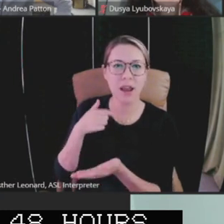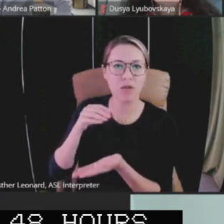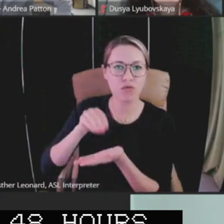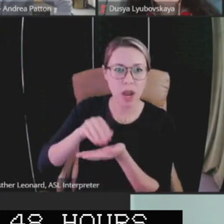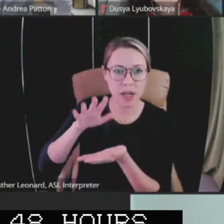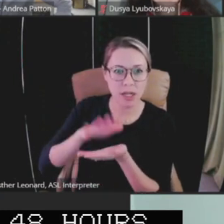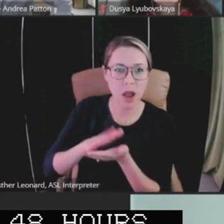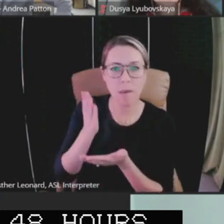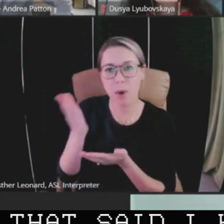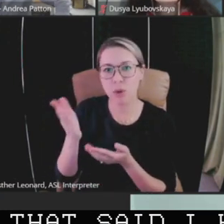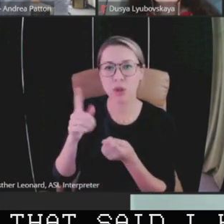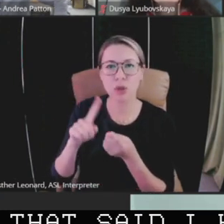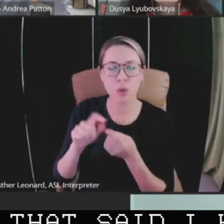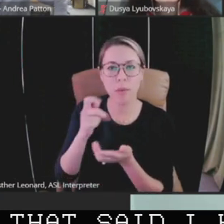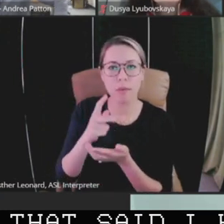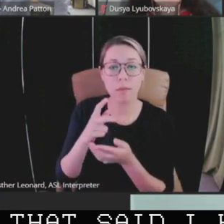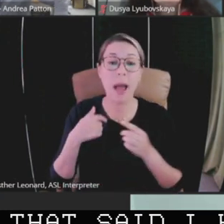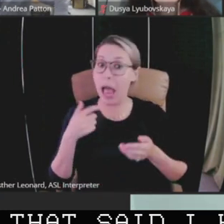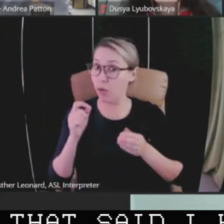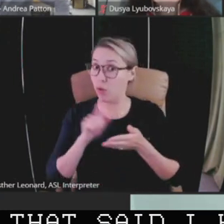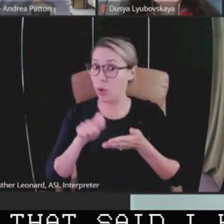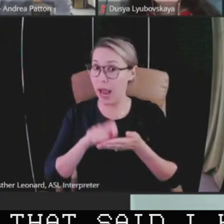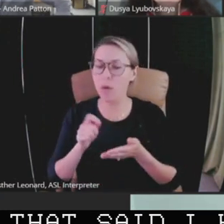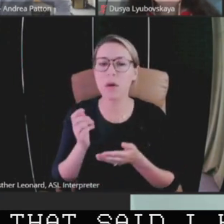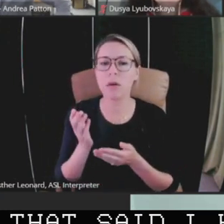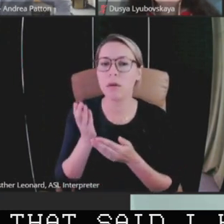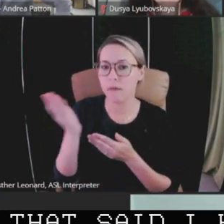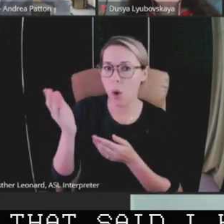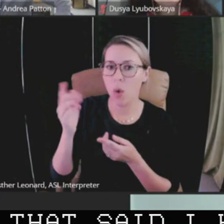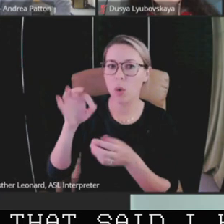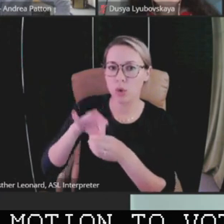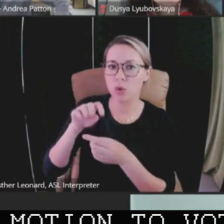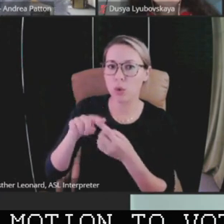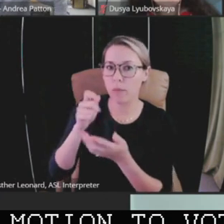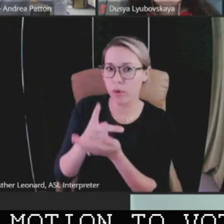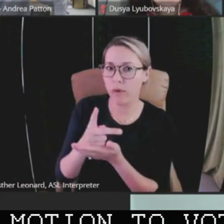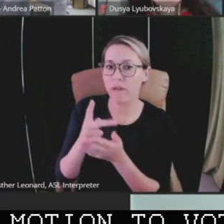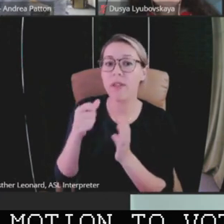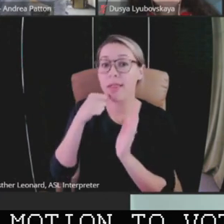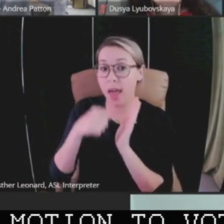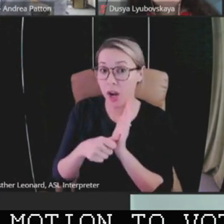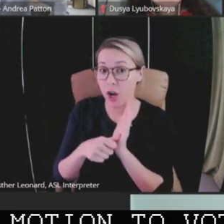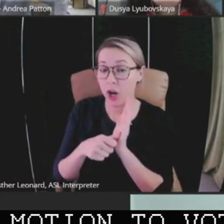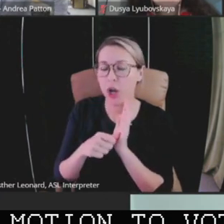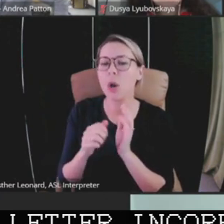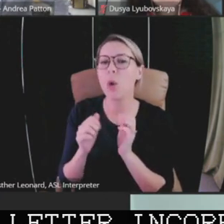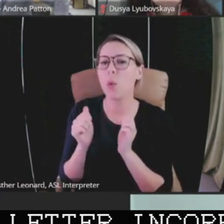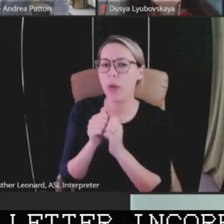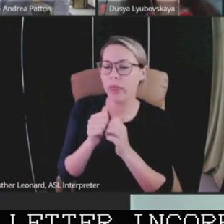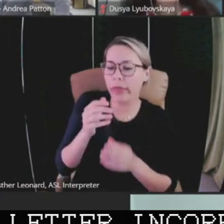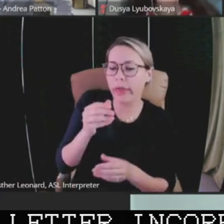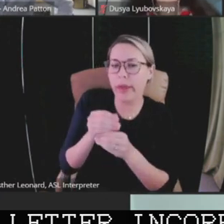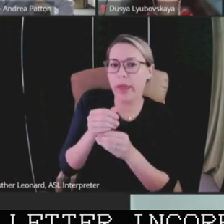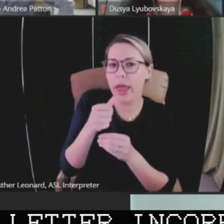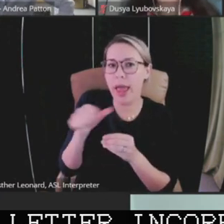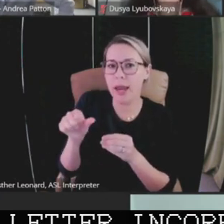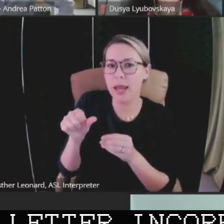to approve the letter incorporating any amendments Olivia makes that are friendly to the purpose of the